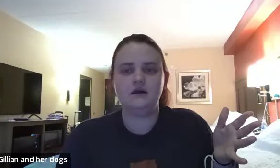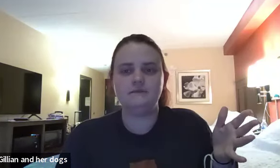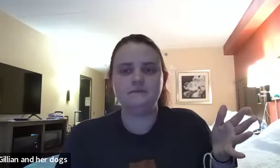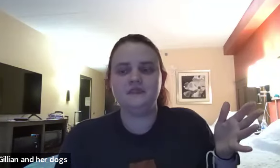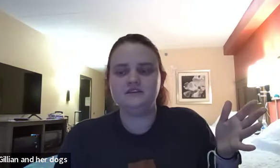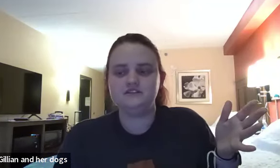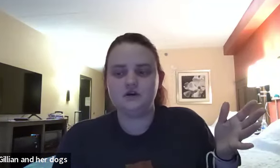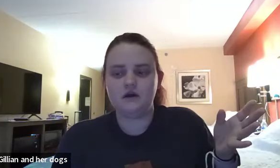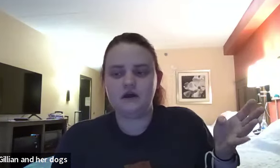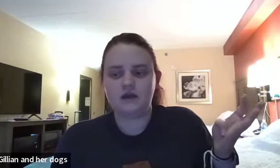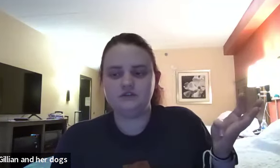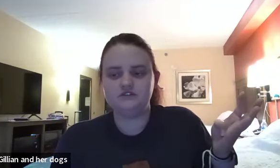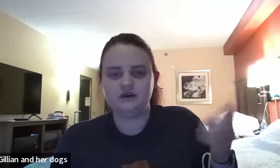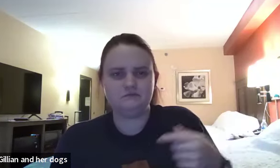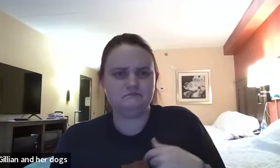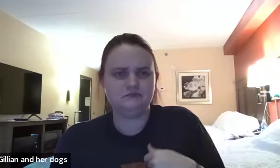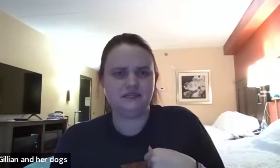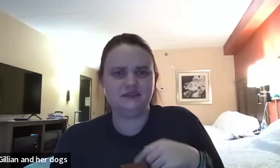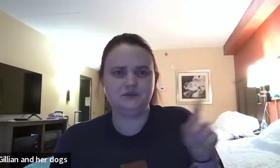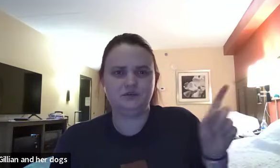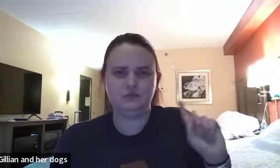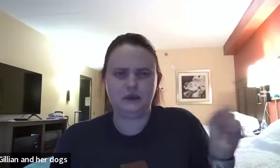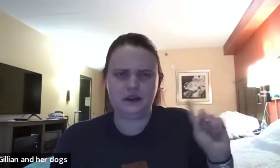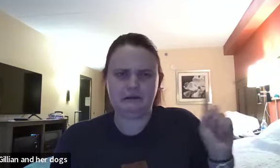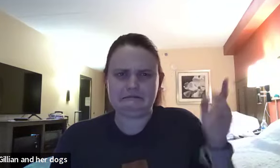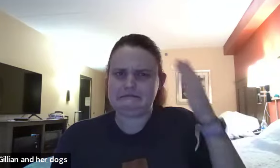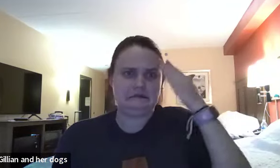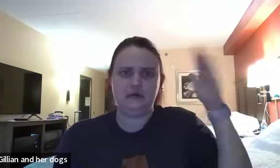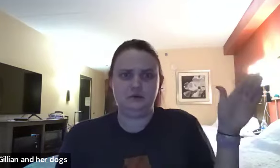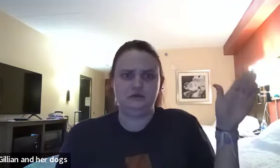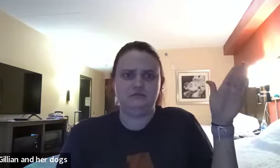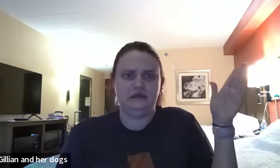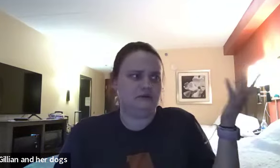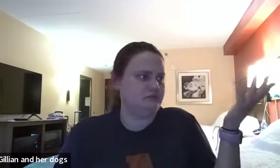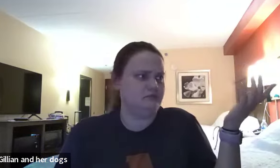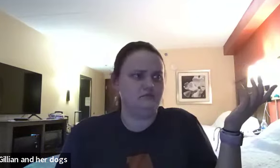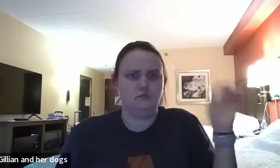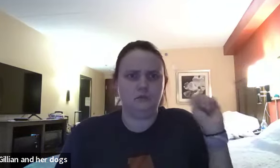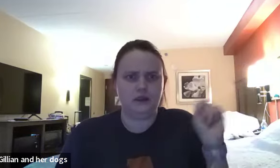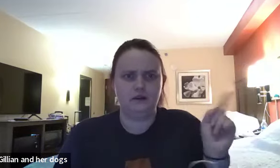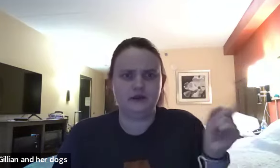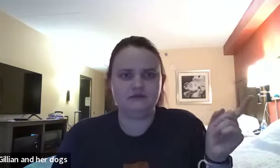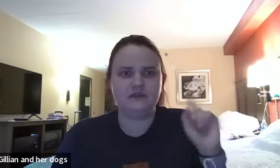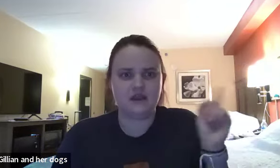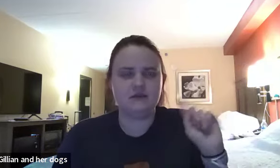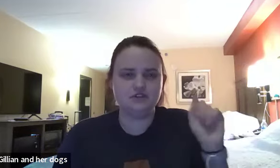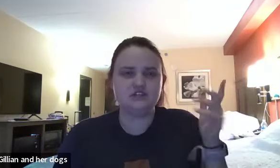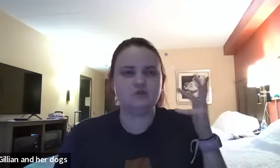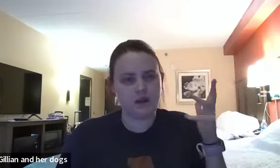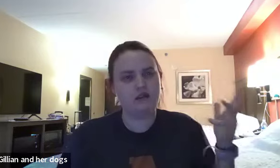Um, so I would do the me where, I don't know, like where am I? That kind of motion of the where am